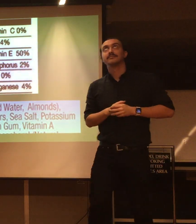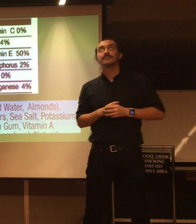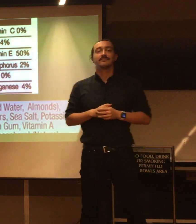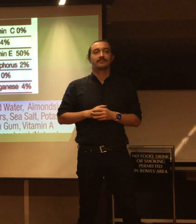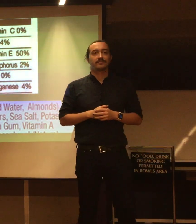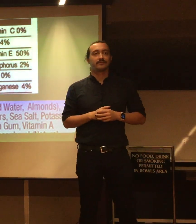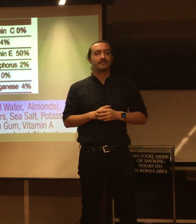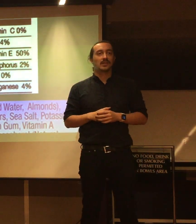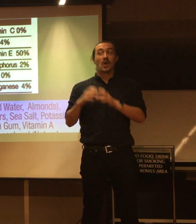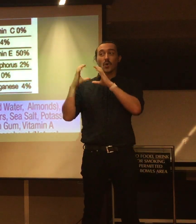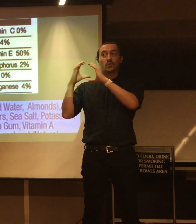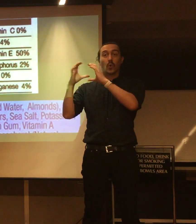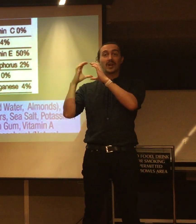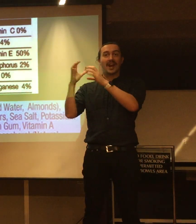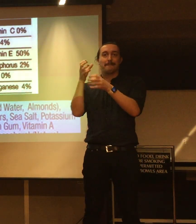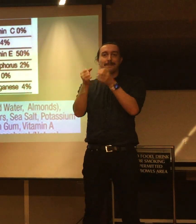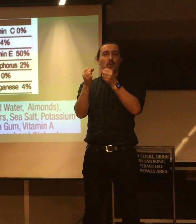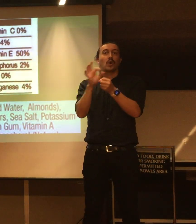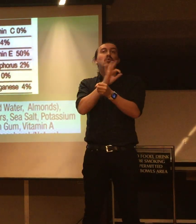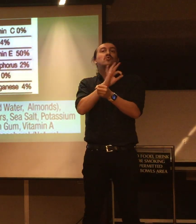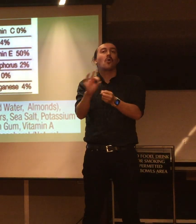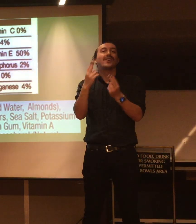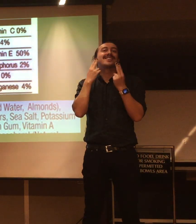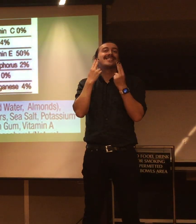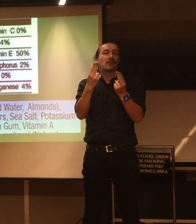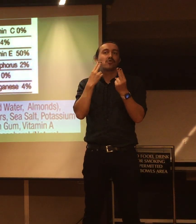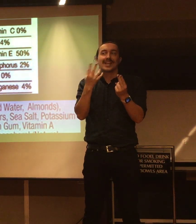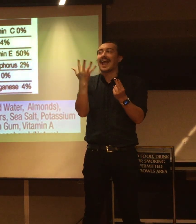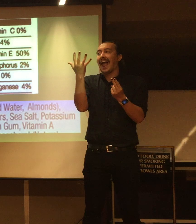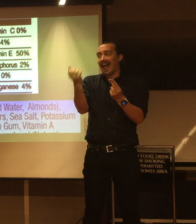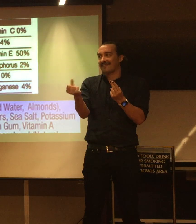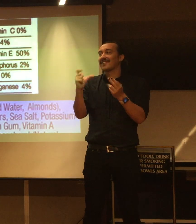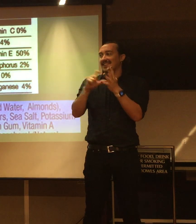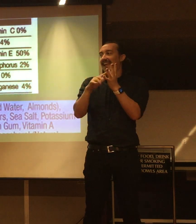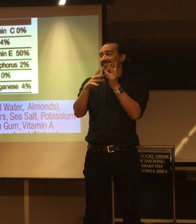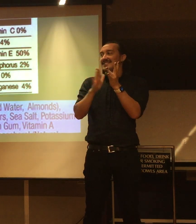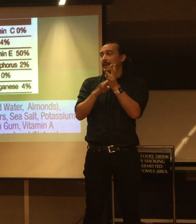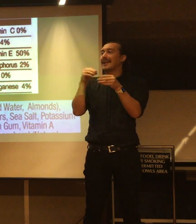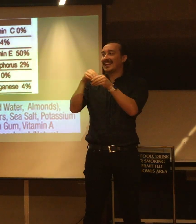coconut milk doesn't naturally have calcium in it.